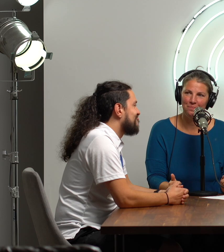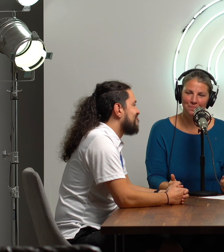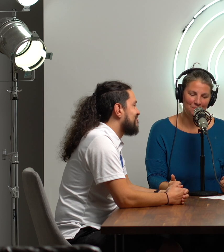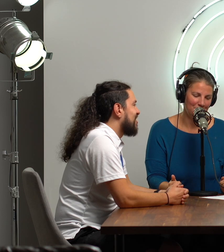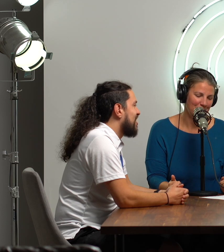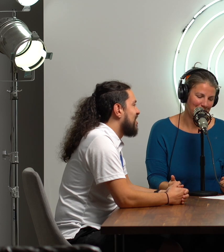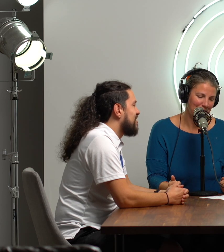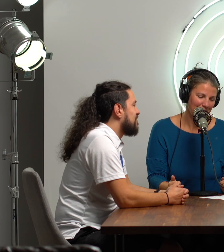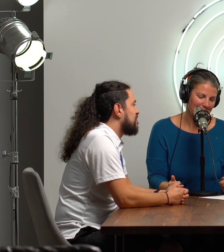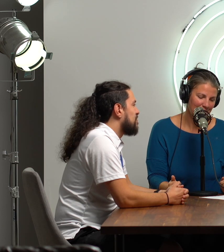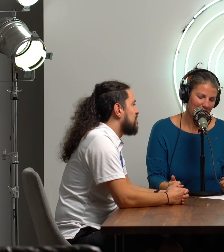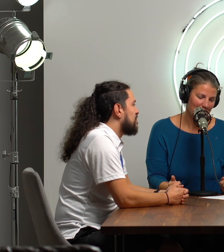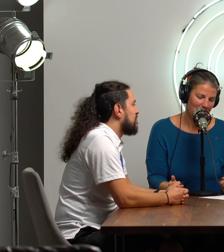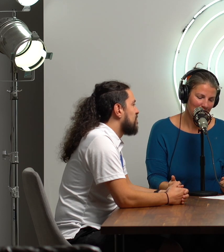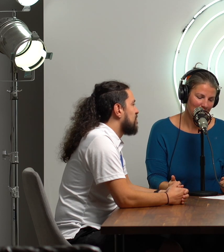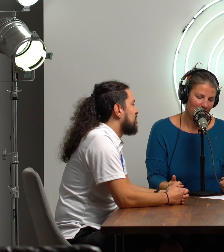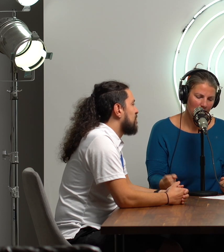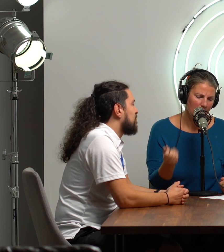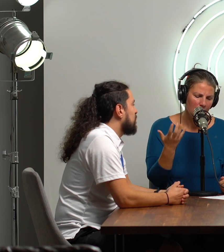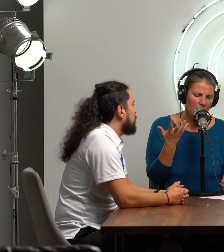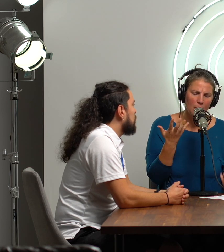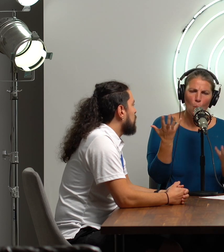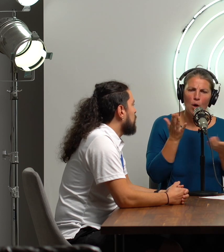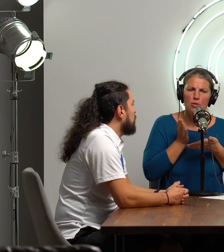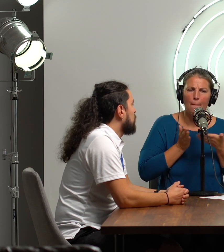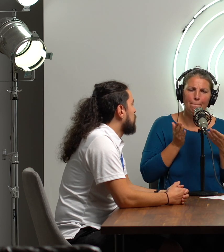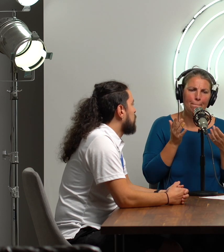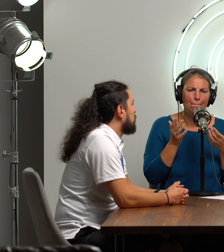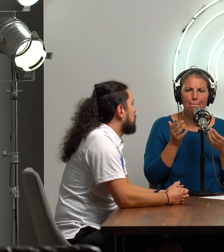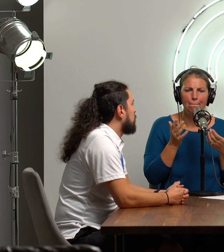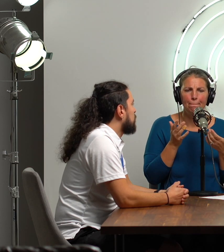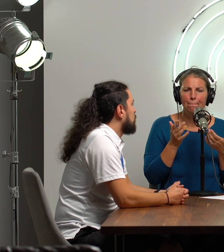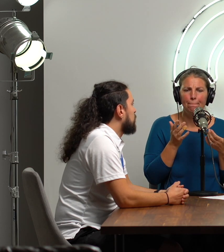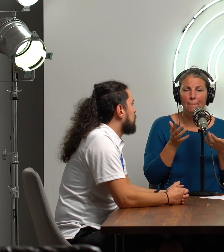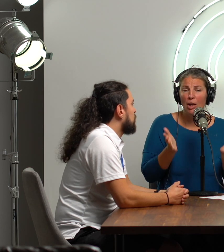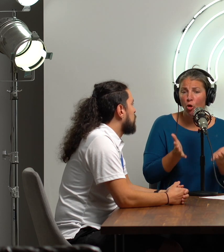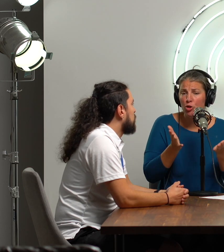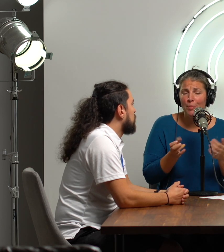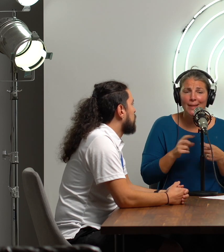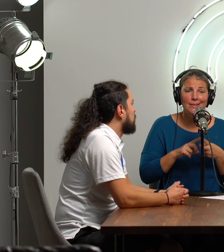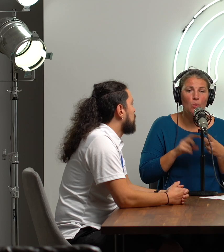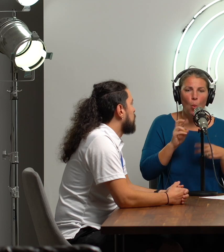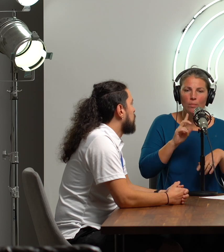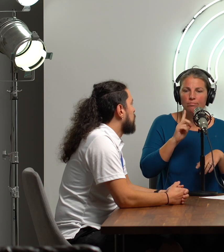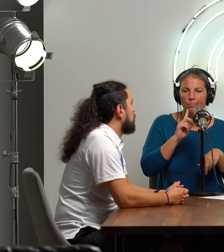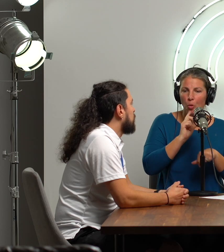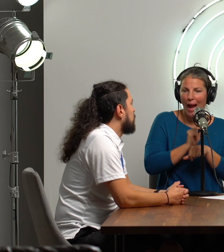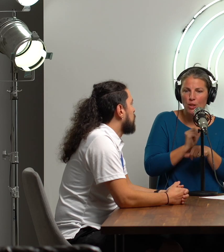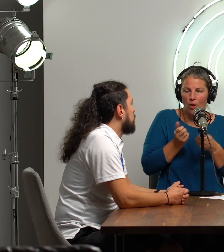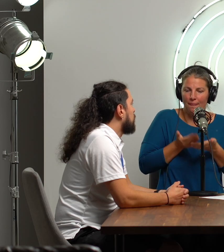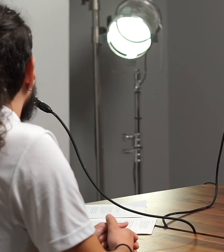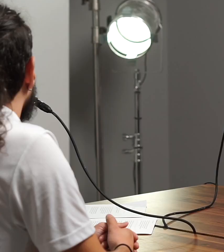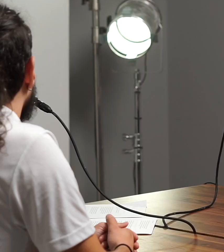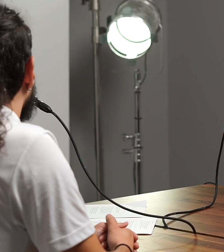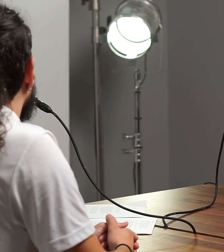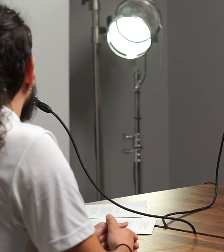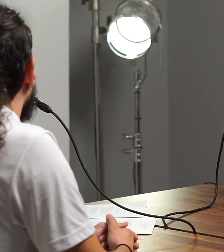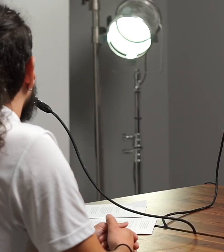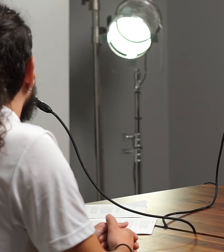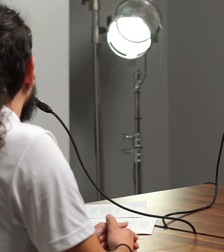so what are some encouragements just practical things to do to interact with people in the